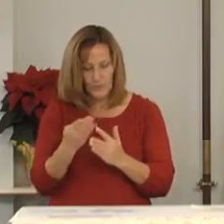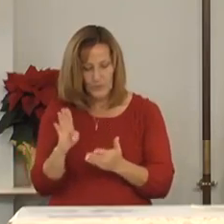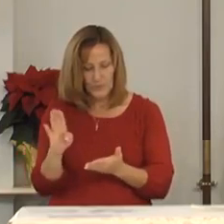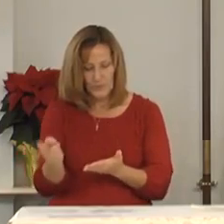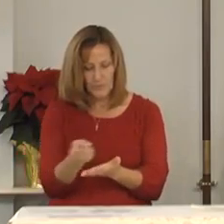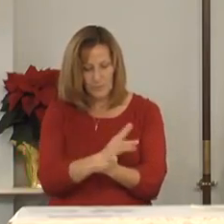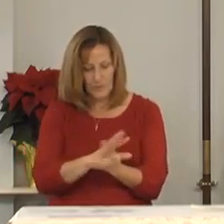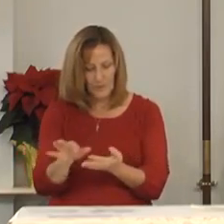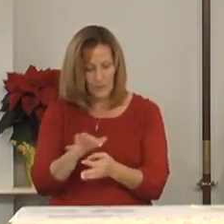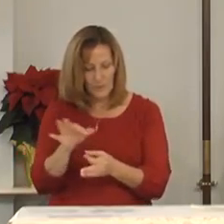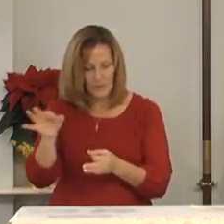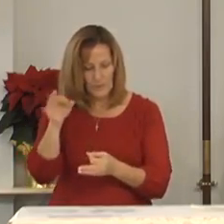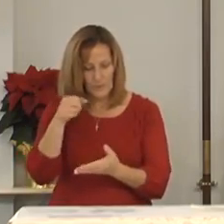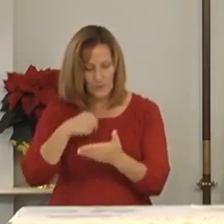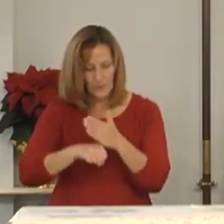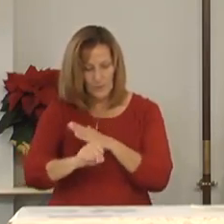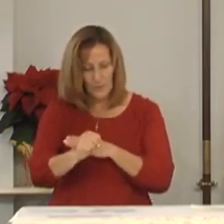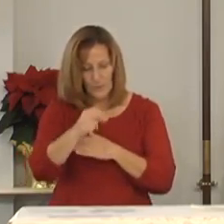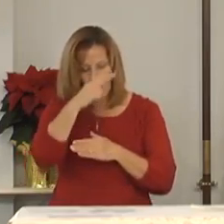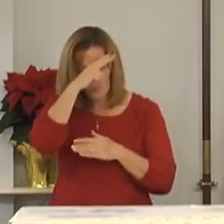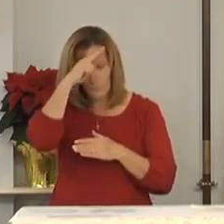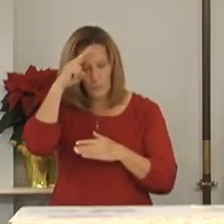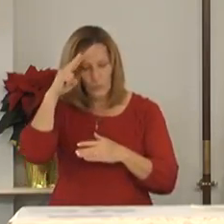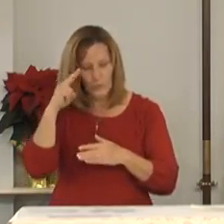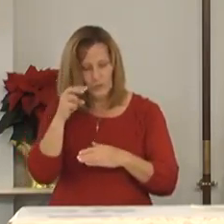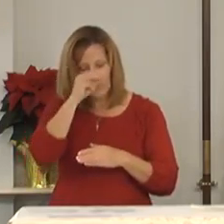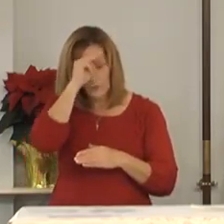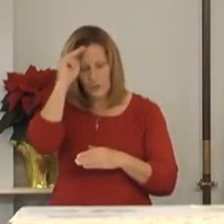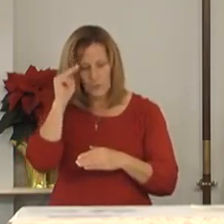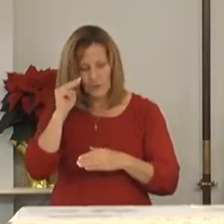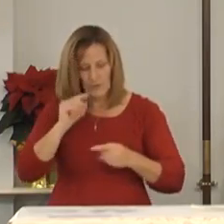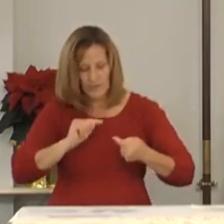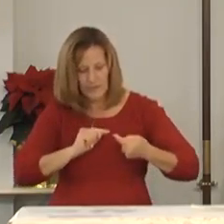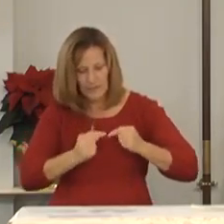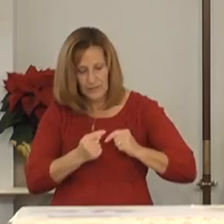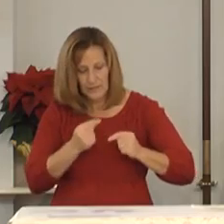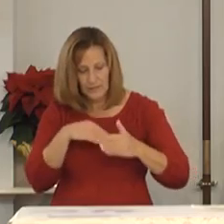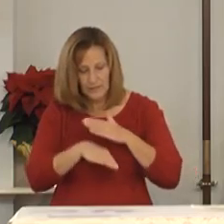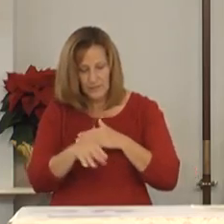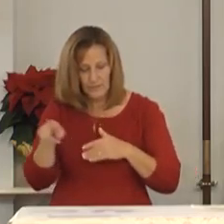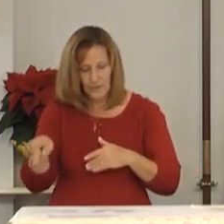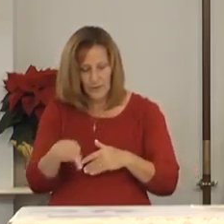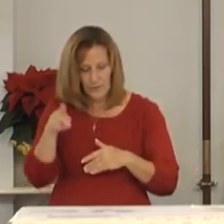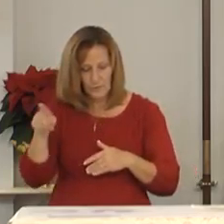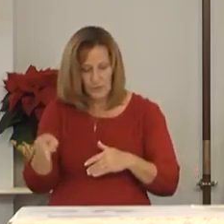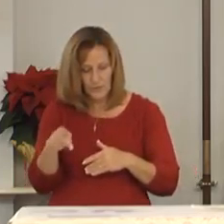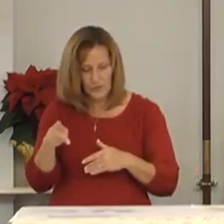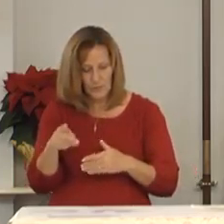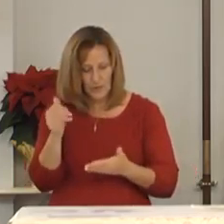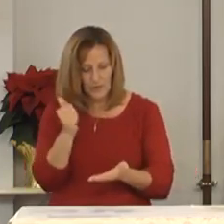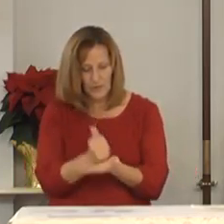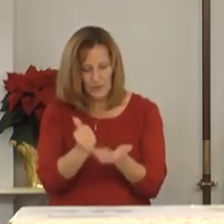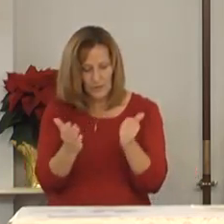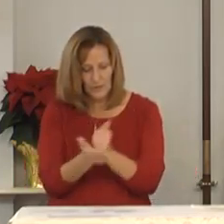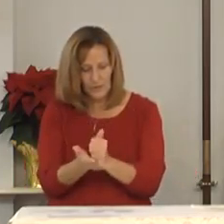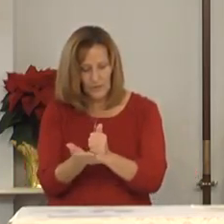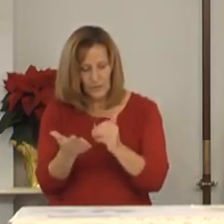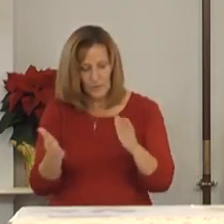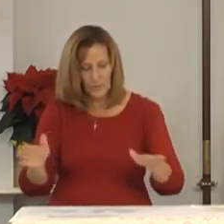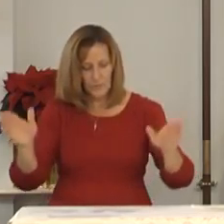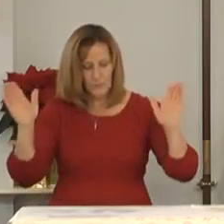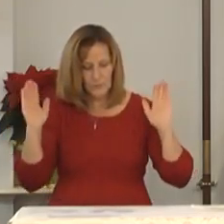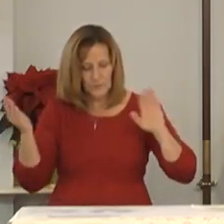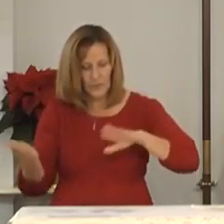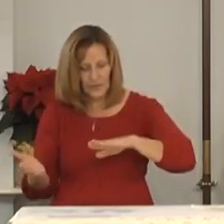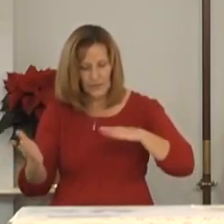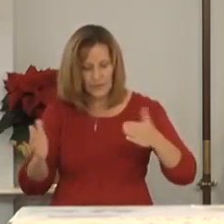who was conceived by the Holy Spirit, born of the Virgin Mary, suffered under Pontius Pilate,